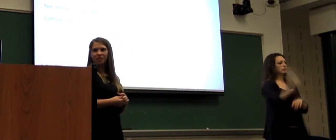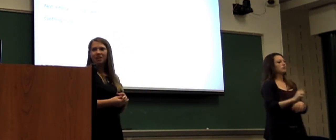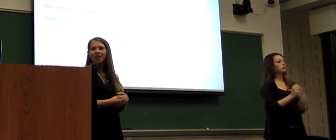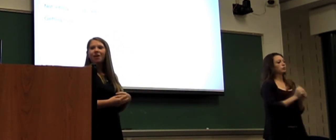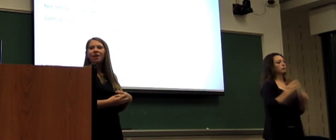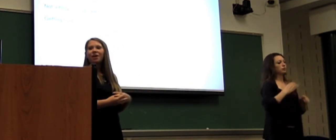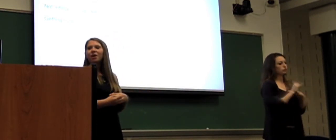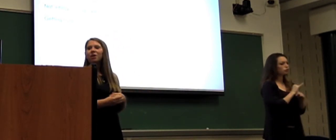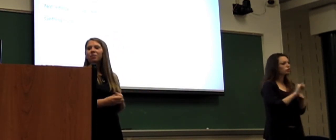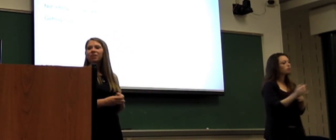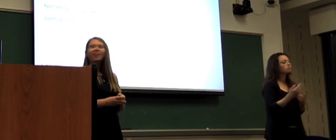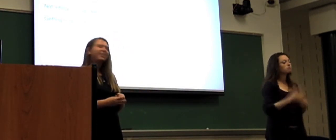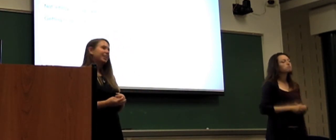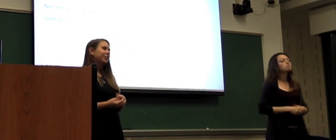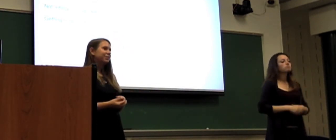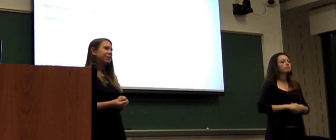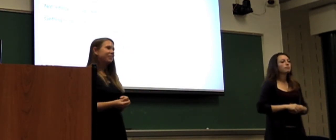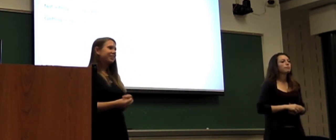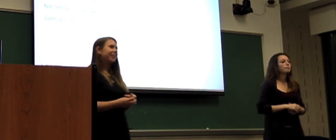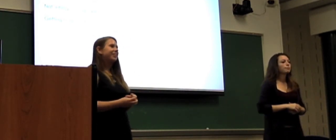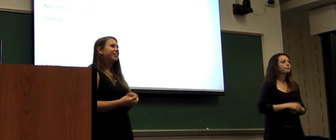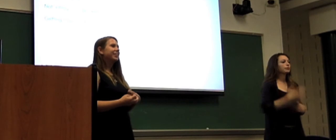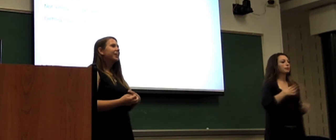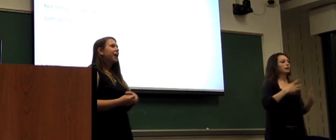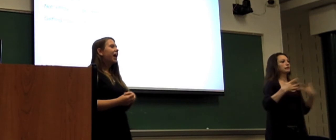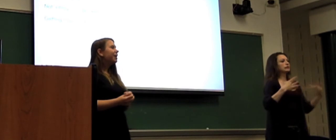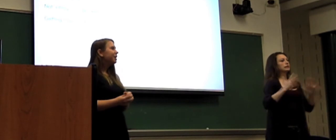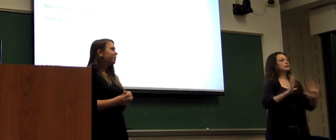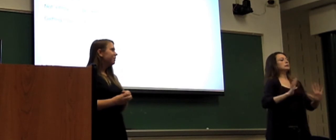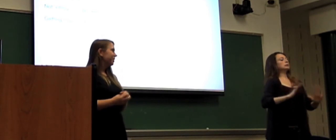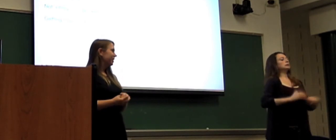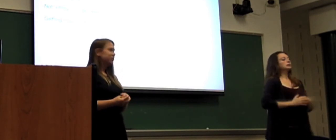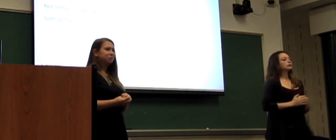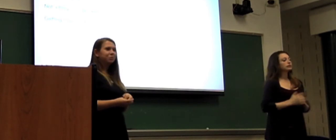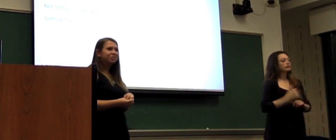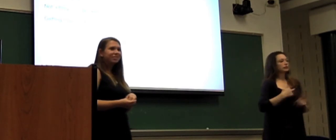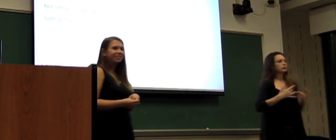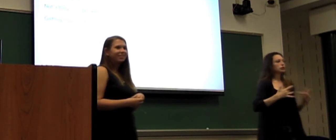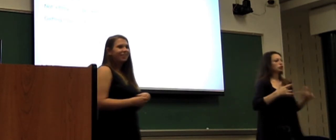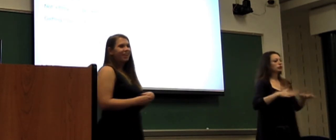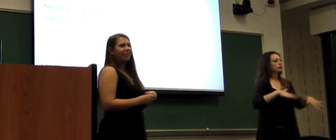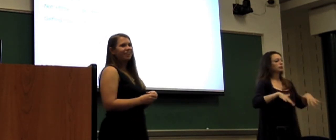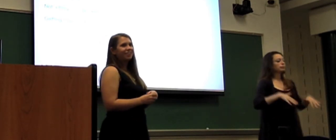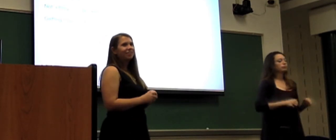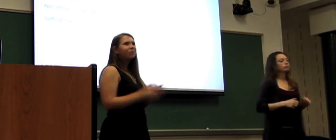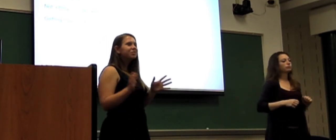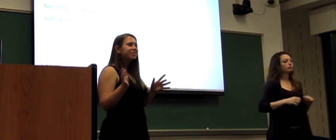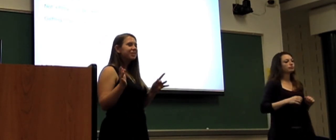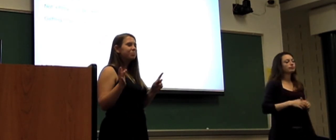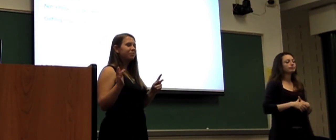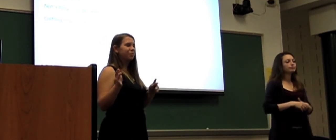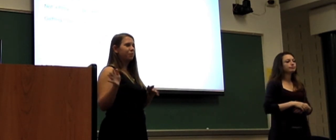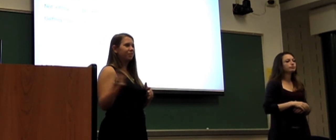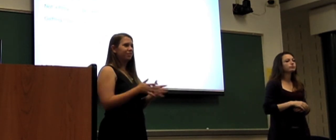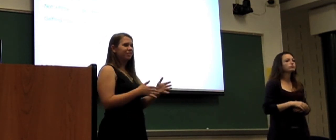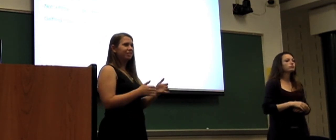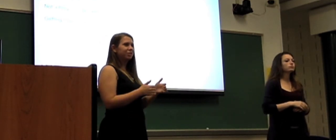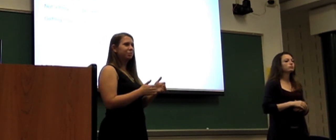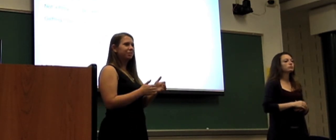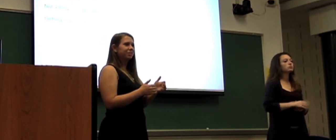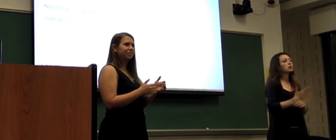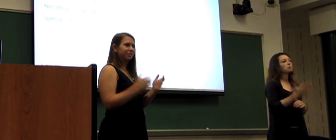to me. And getting over my anxiety. I am a very anxious person. And mostly